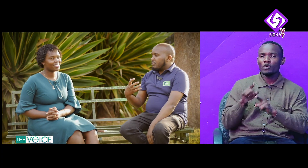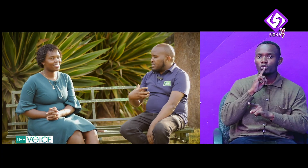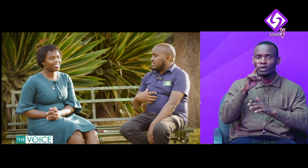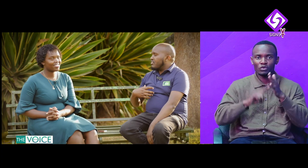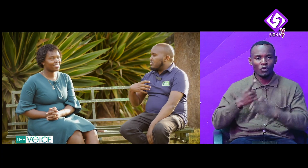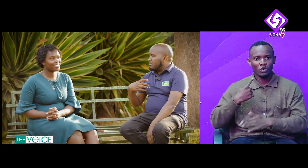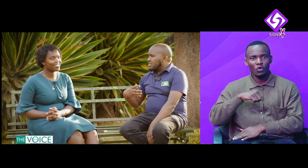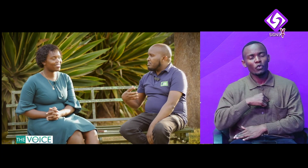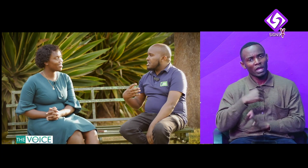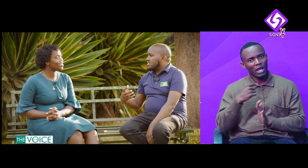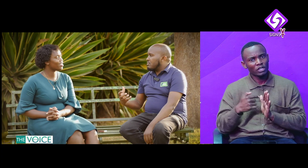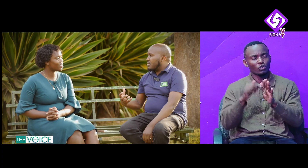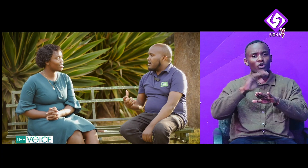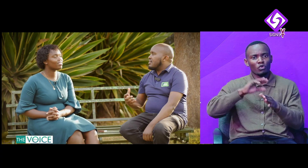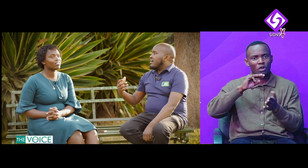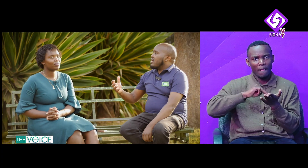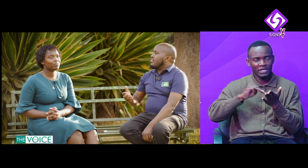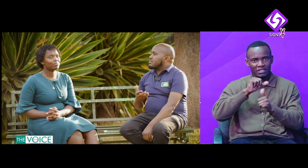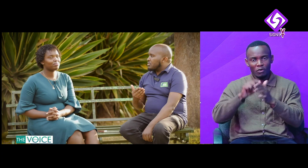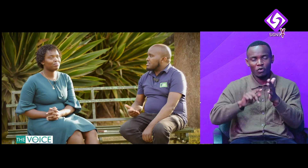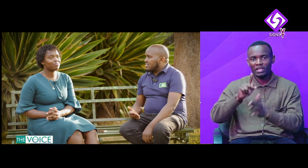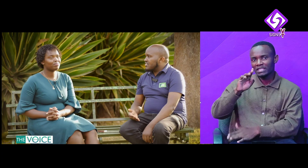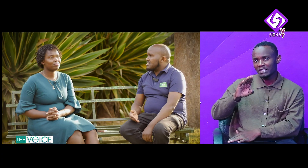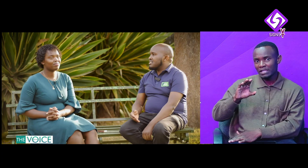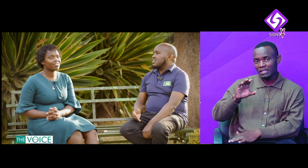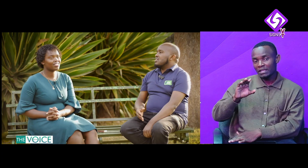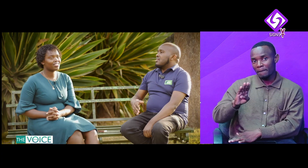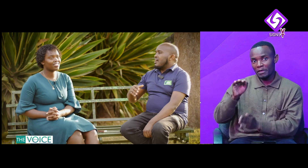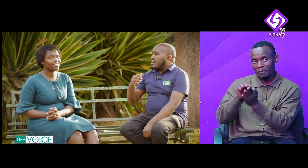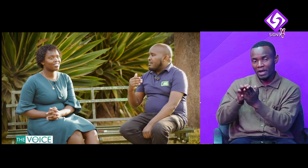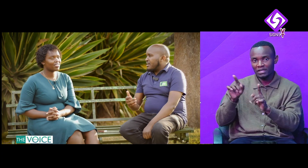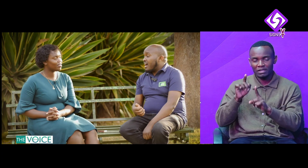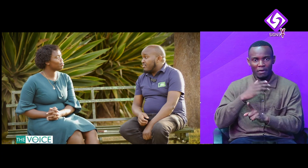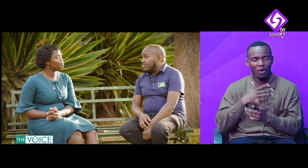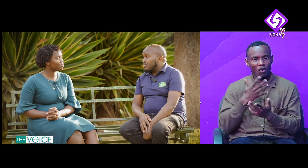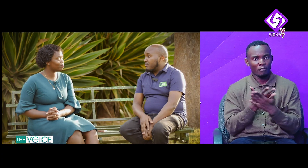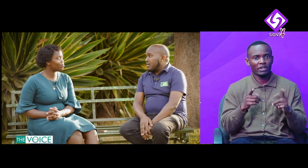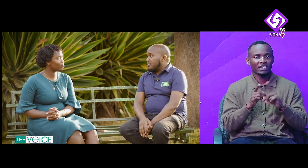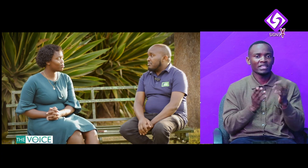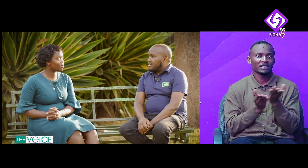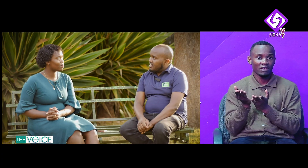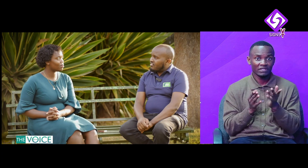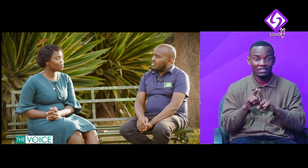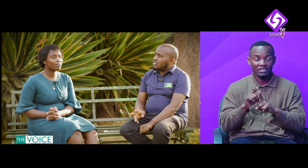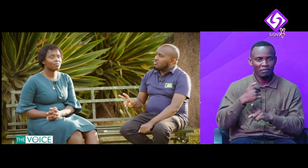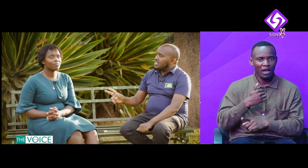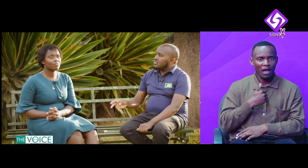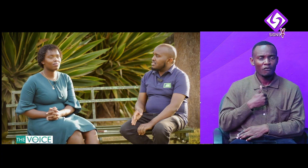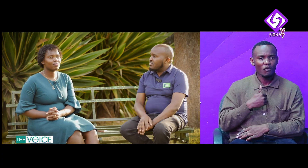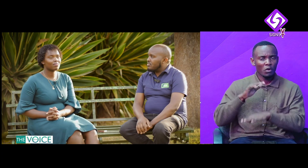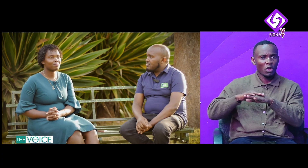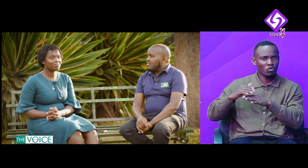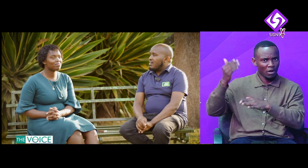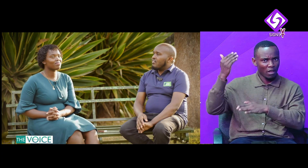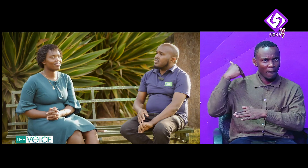sure that we are passing a very good message about KCB Bank and our various products and services. But I have a very good background in media. I've worked in 2 media